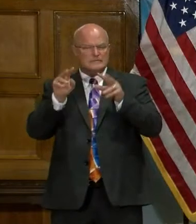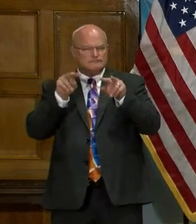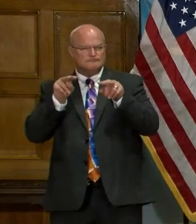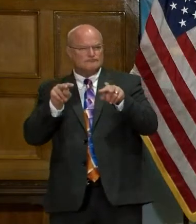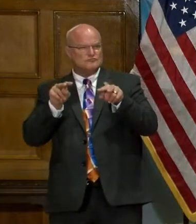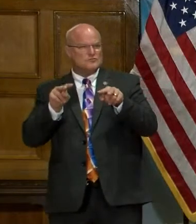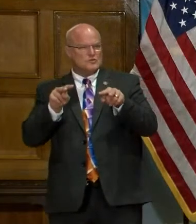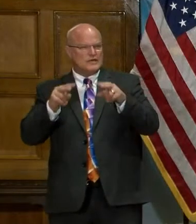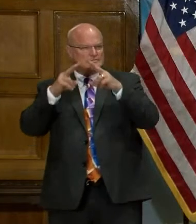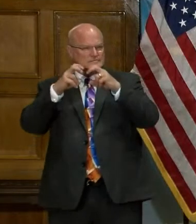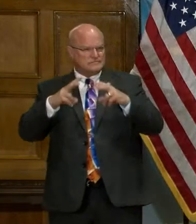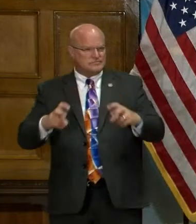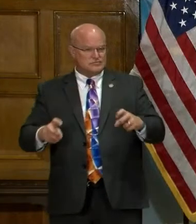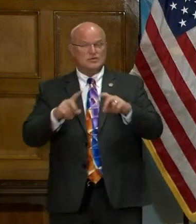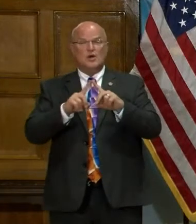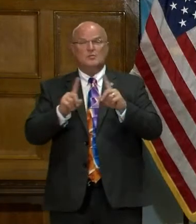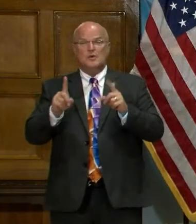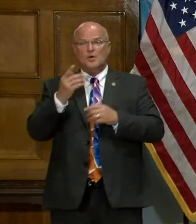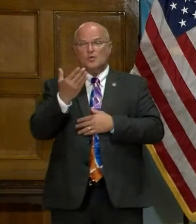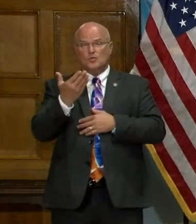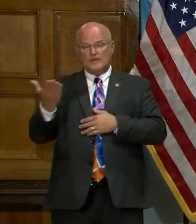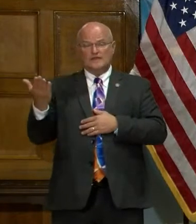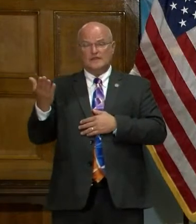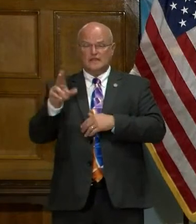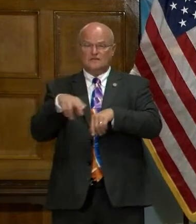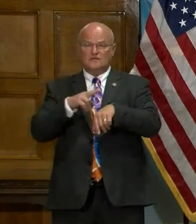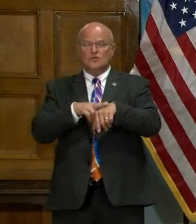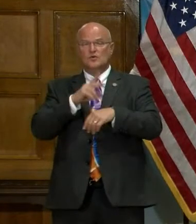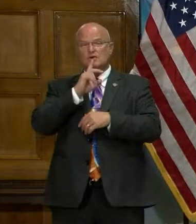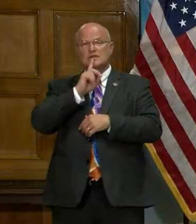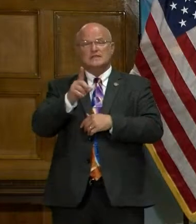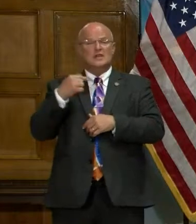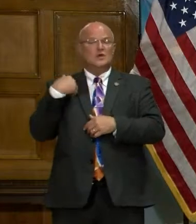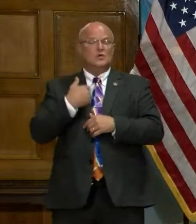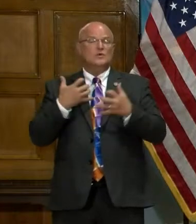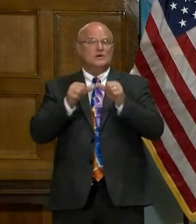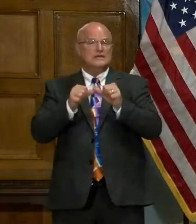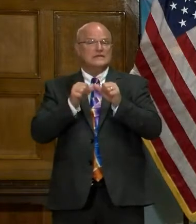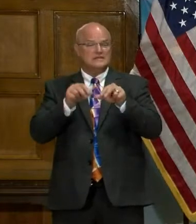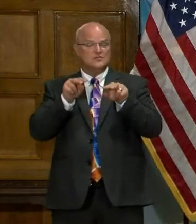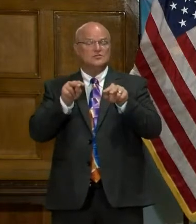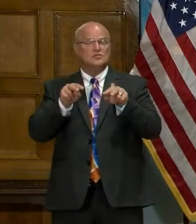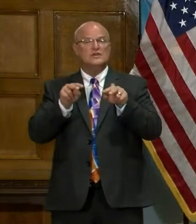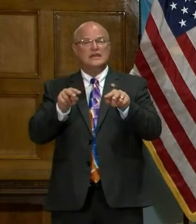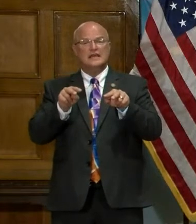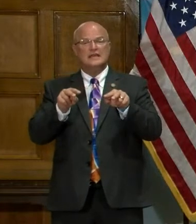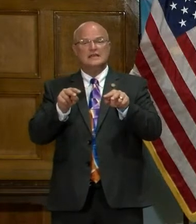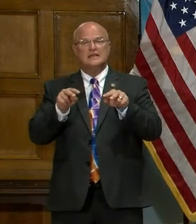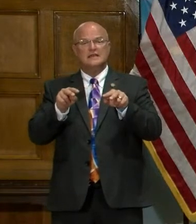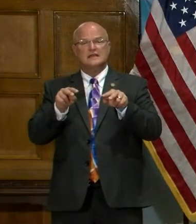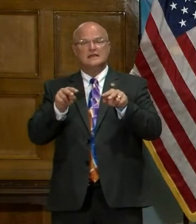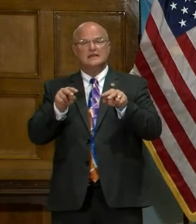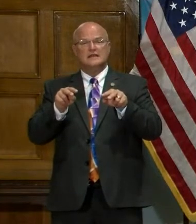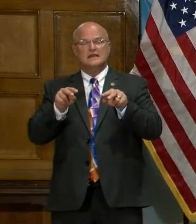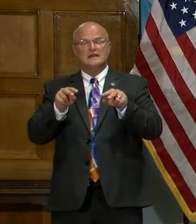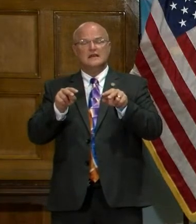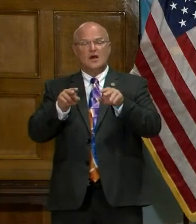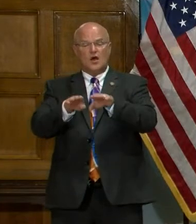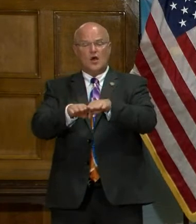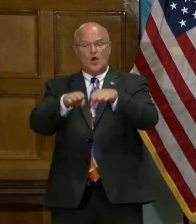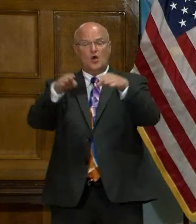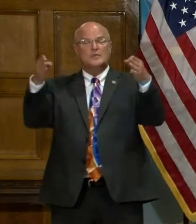look at, but one of them, of course, is we want to continue to look at the lifting